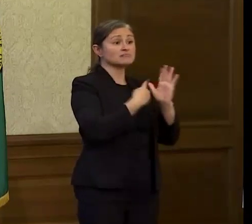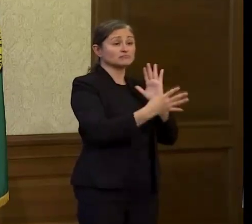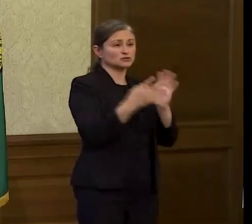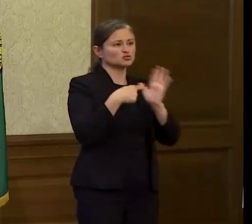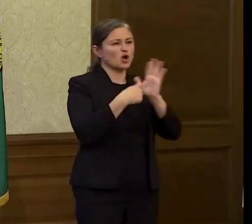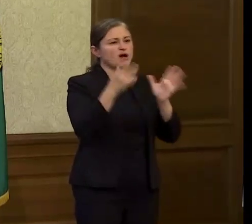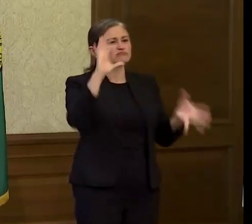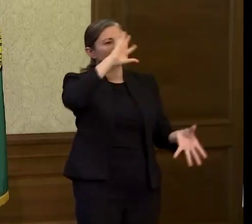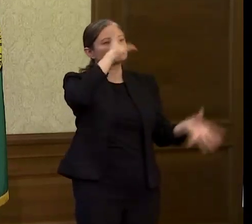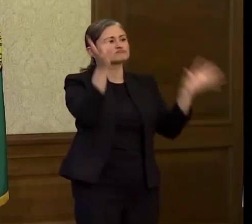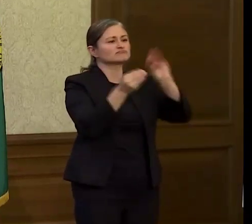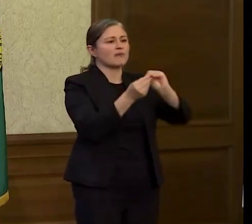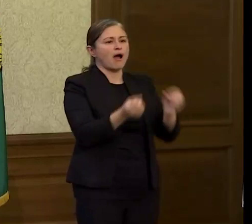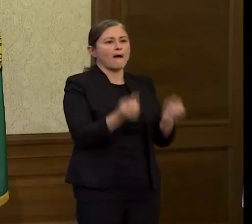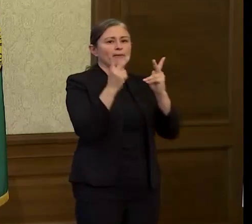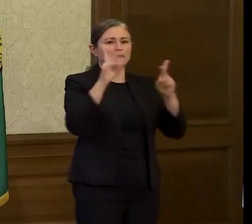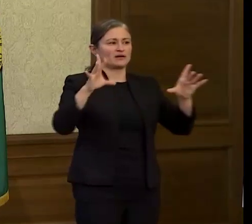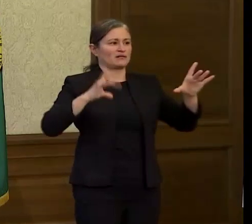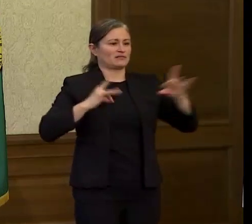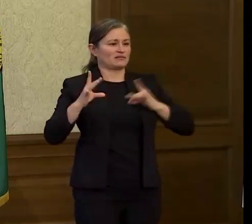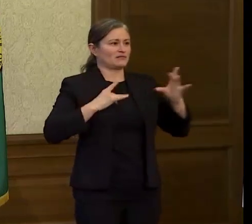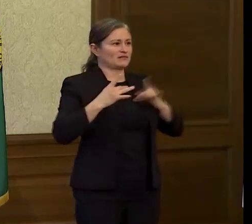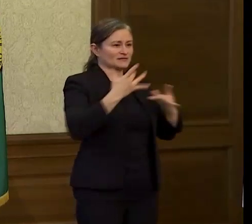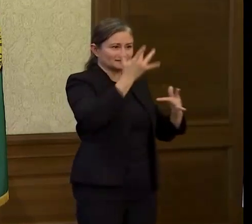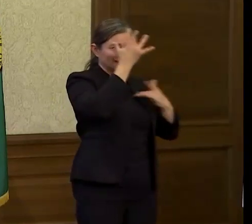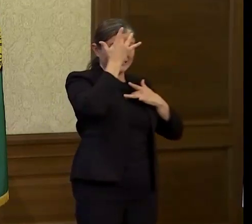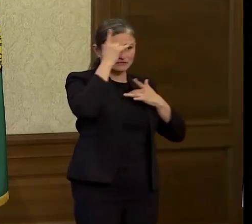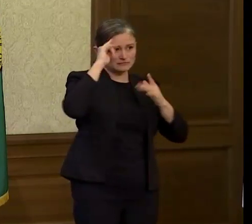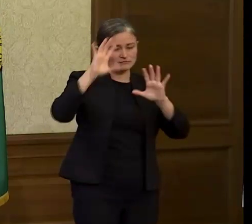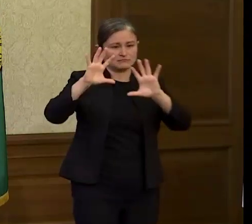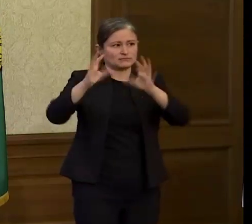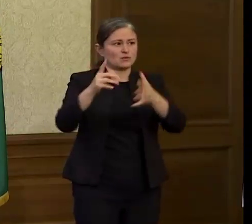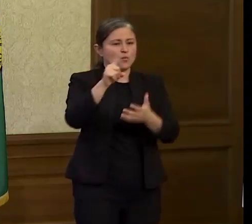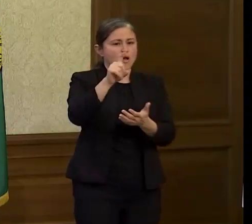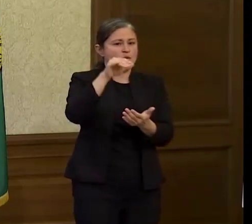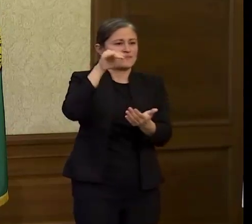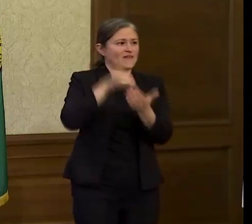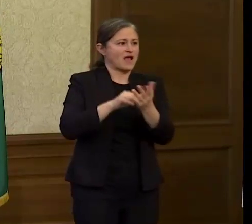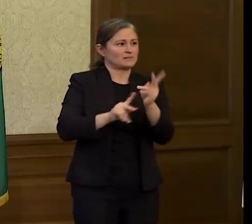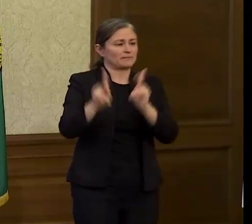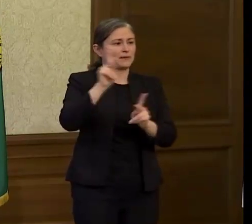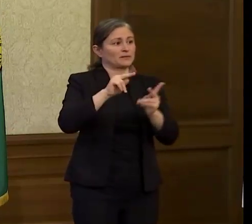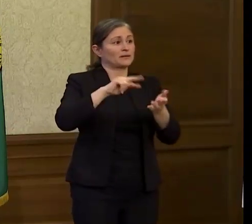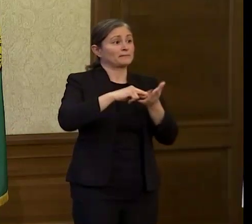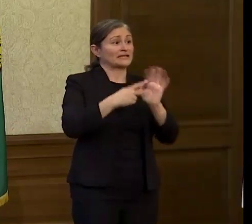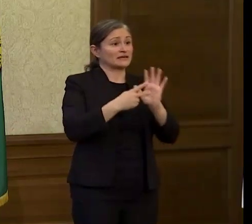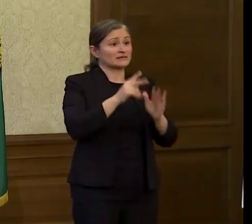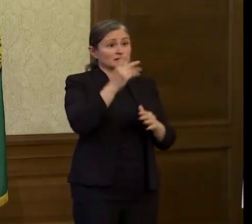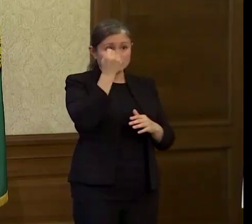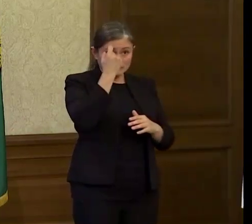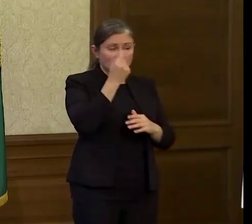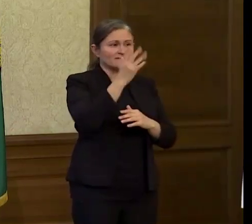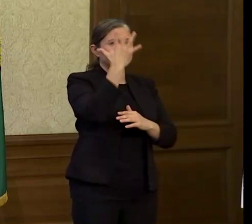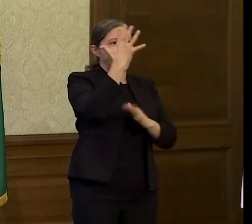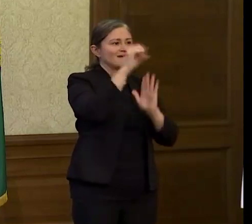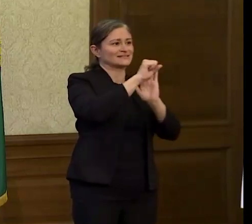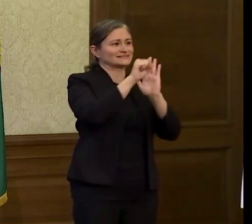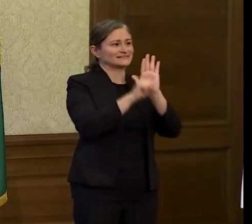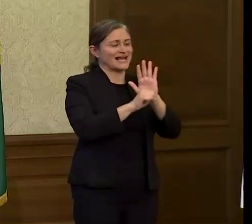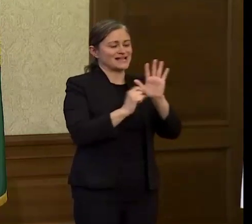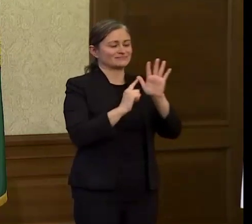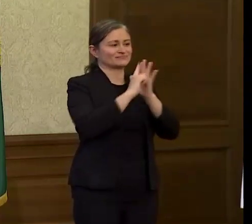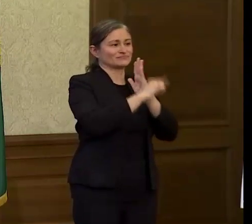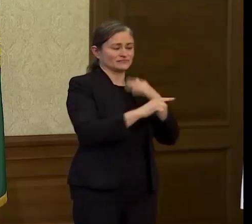100,000 population in 5 states. The most cases are in New York, the top line. The